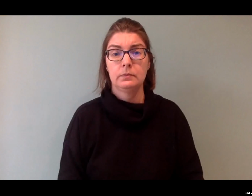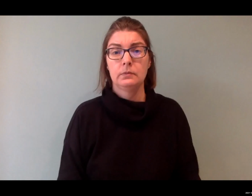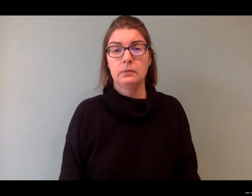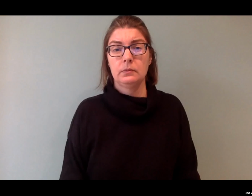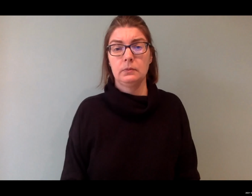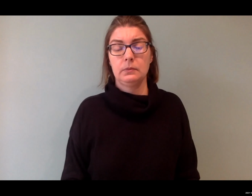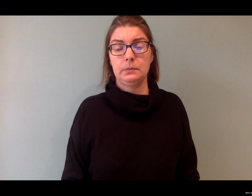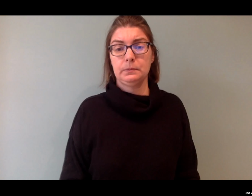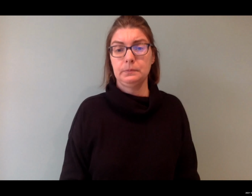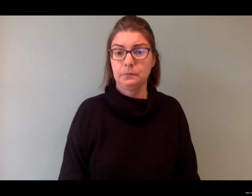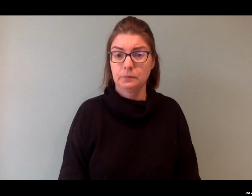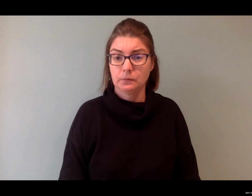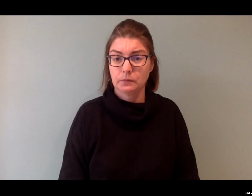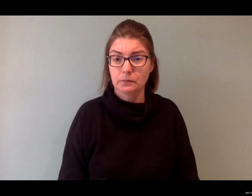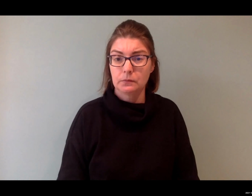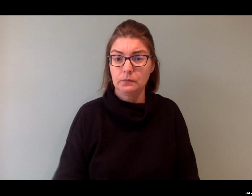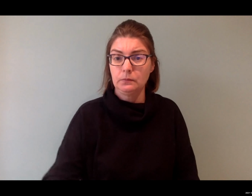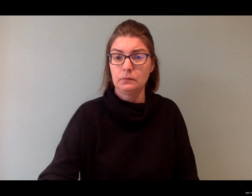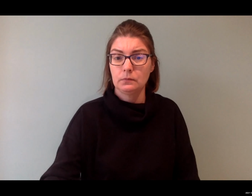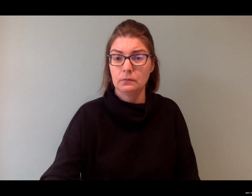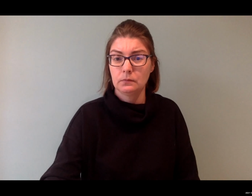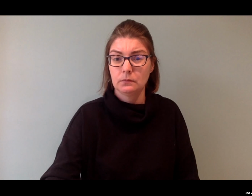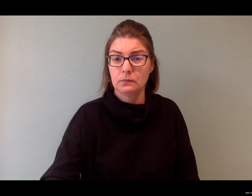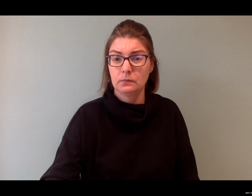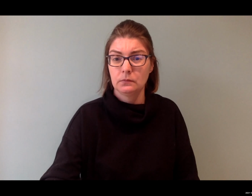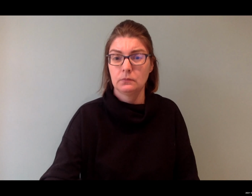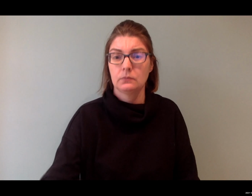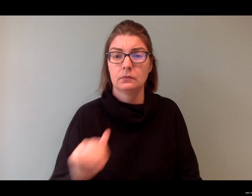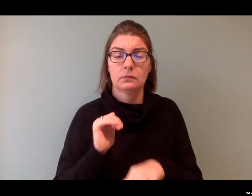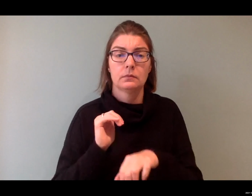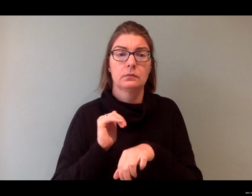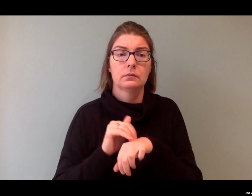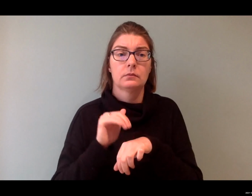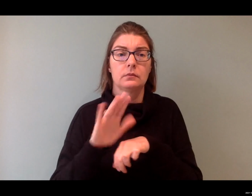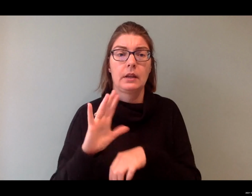I'm just going to push to our feedback tool.